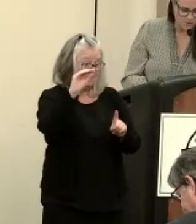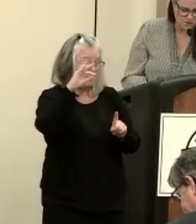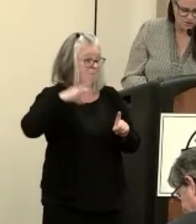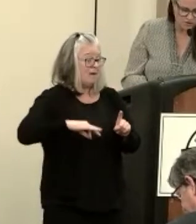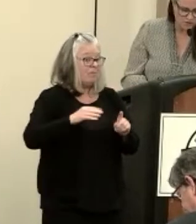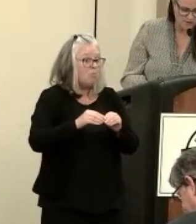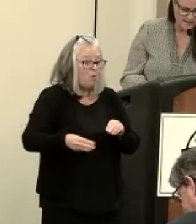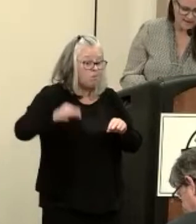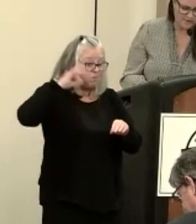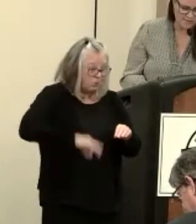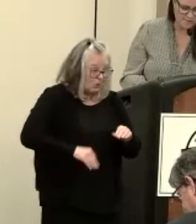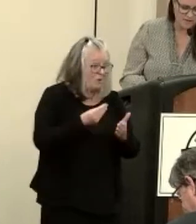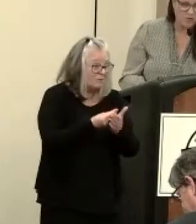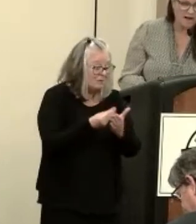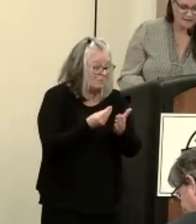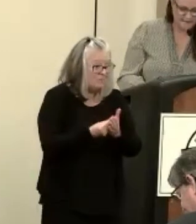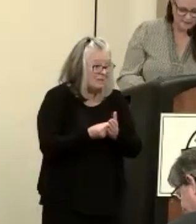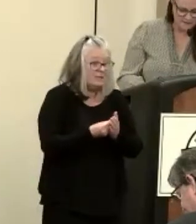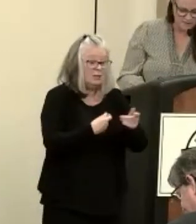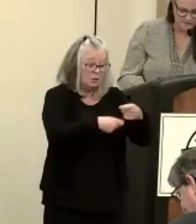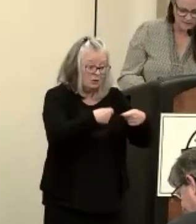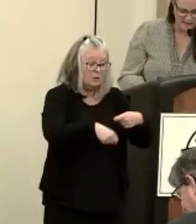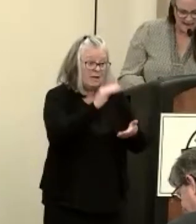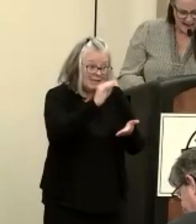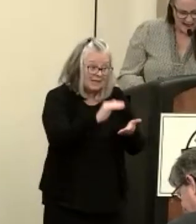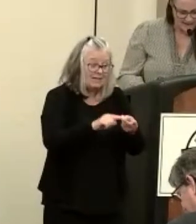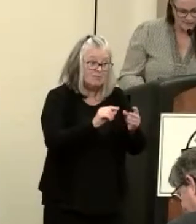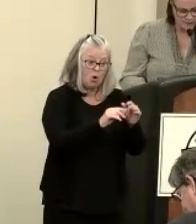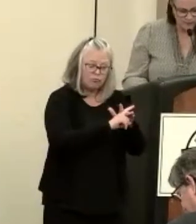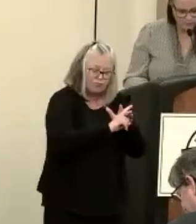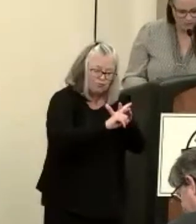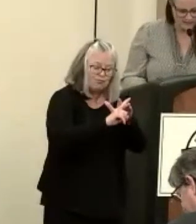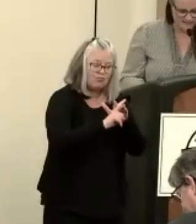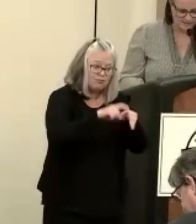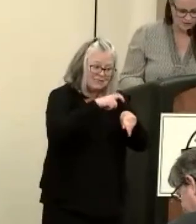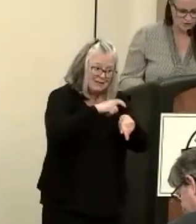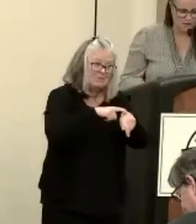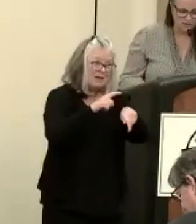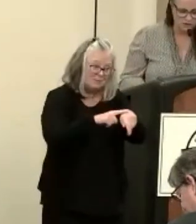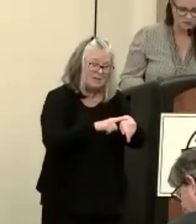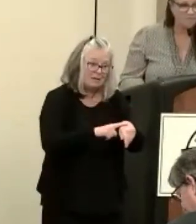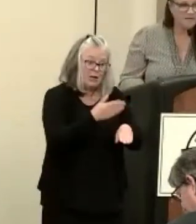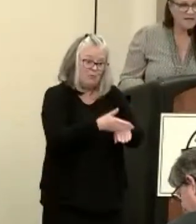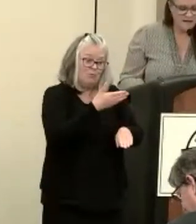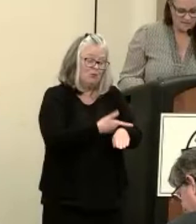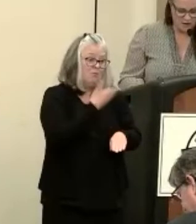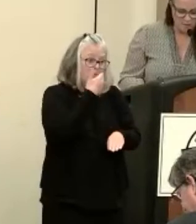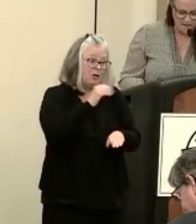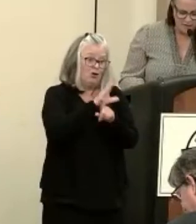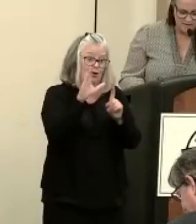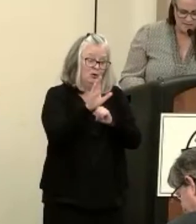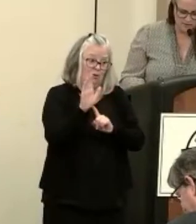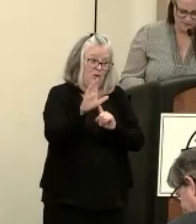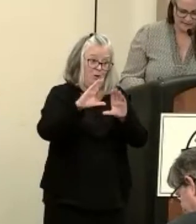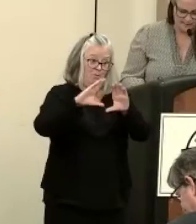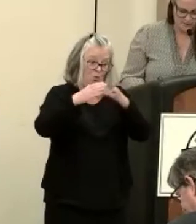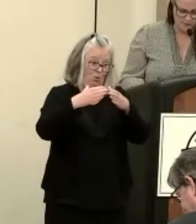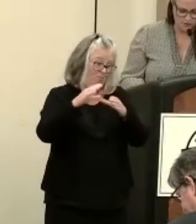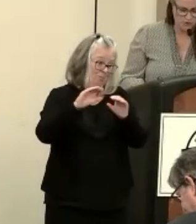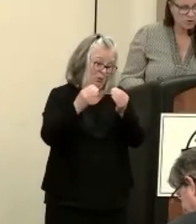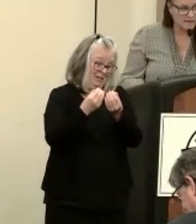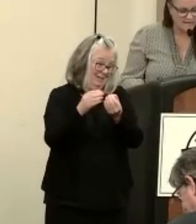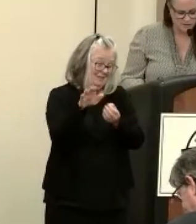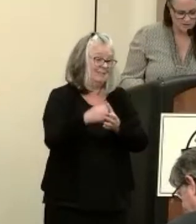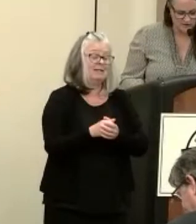profits, lower turnover, increased punctuality and dependability, and an improved organizational culture. There are many reasons for the labor